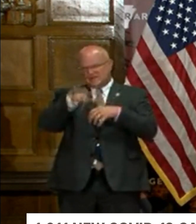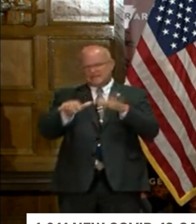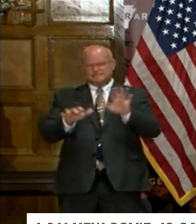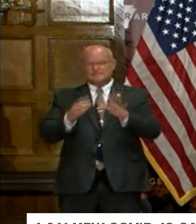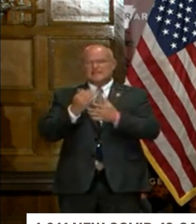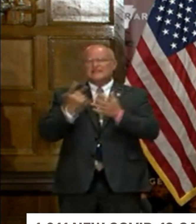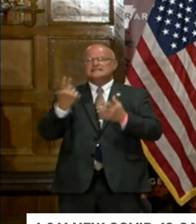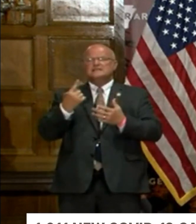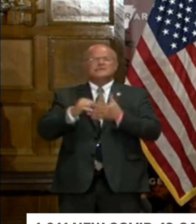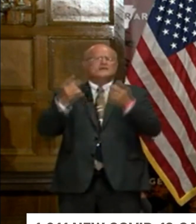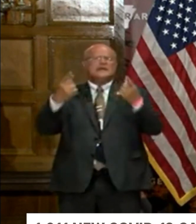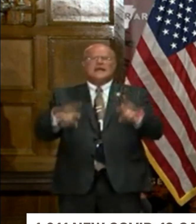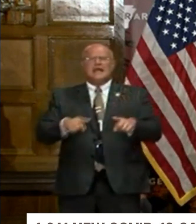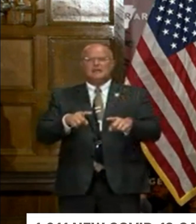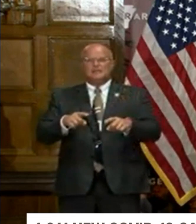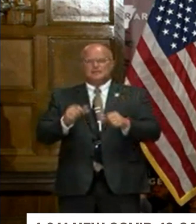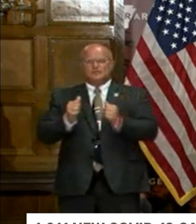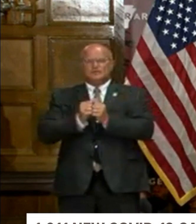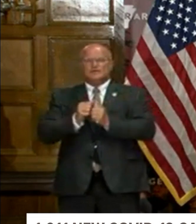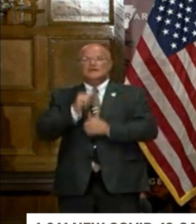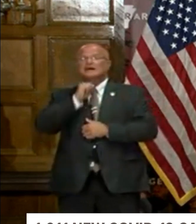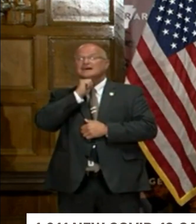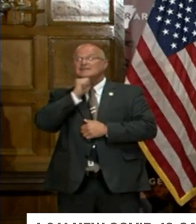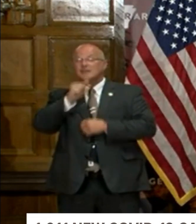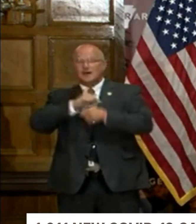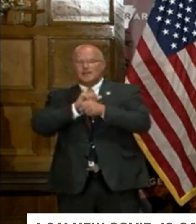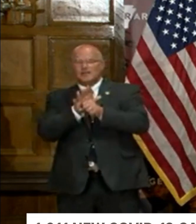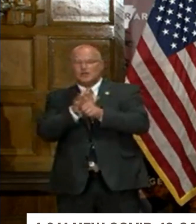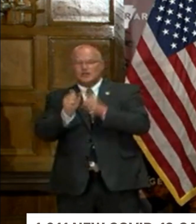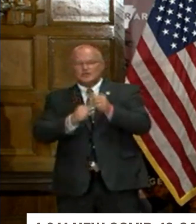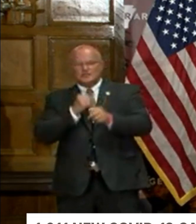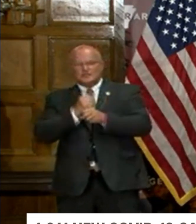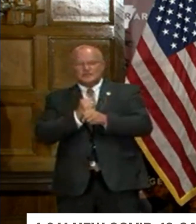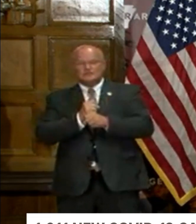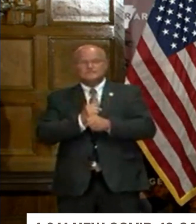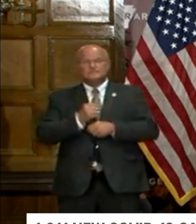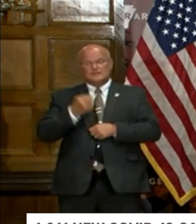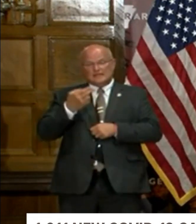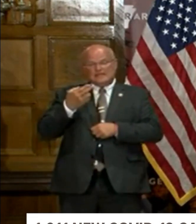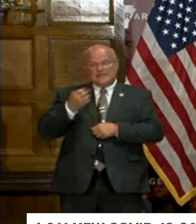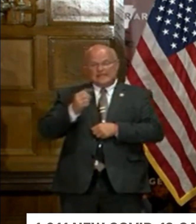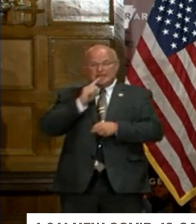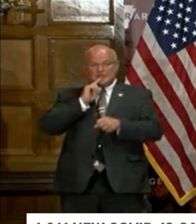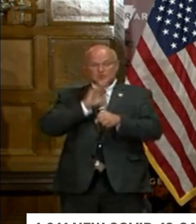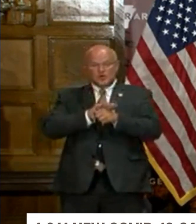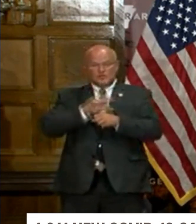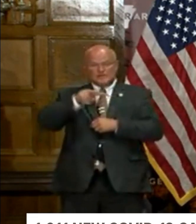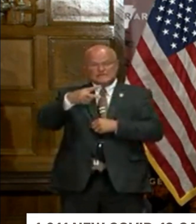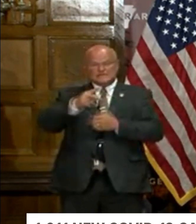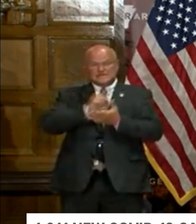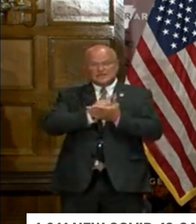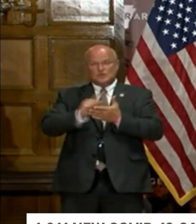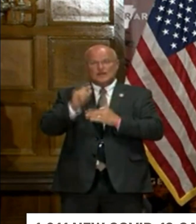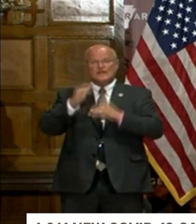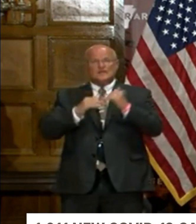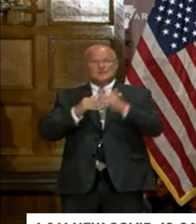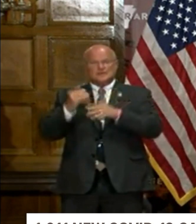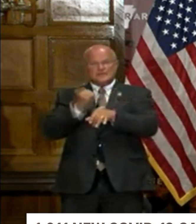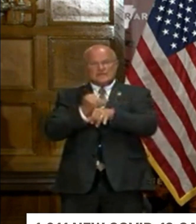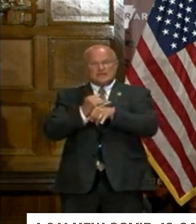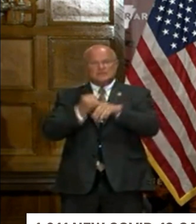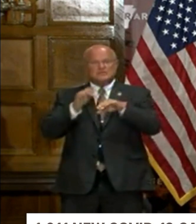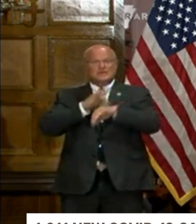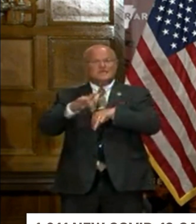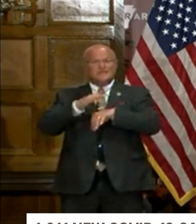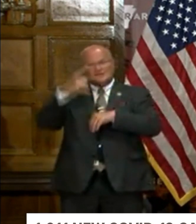That's something that could happen in a non-COVID year. He did assure us that during the second week that the buildings, the campuses would